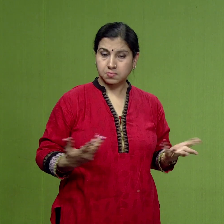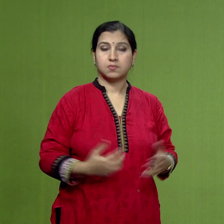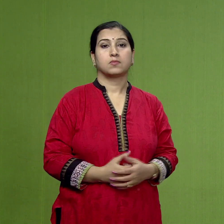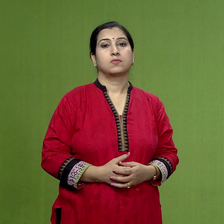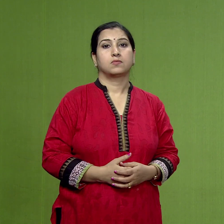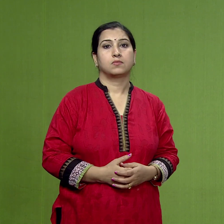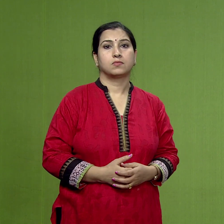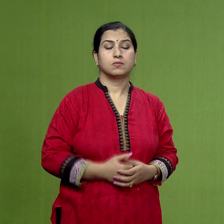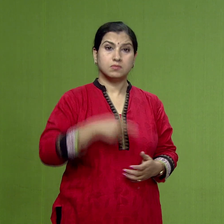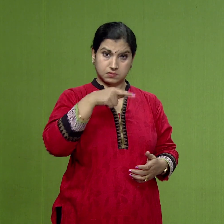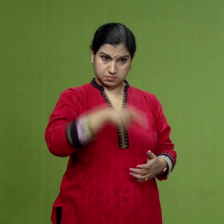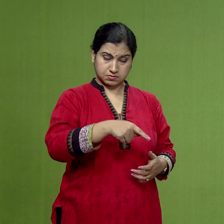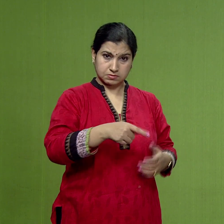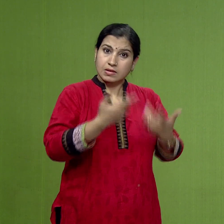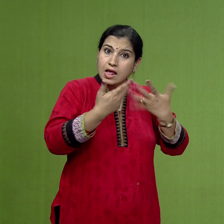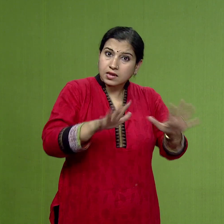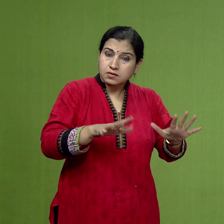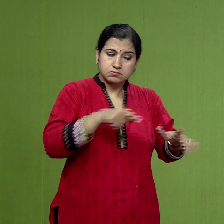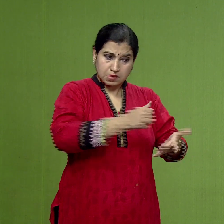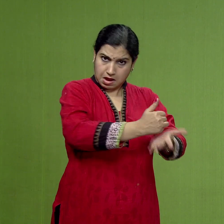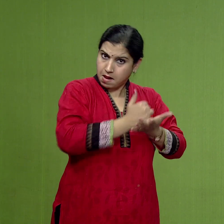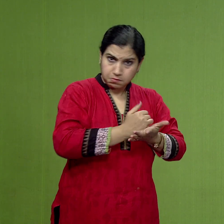Has it not been an asset also?